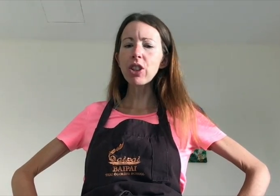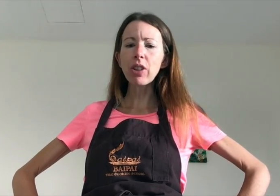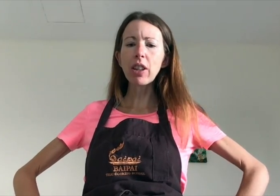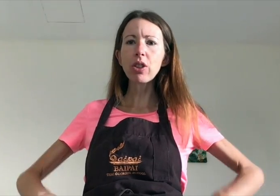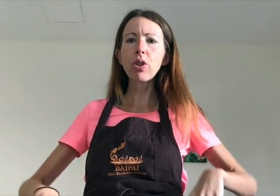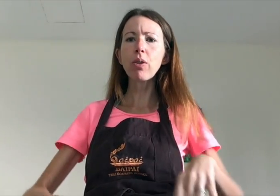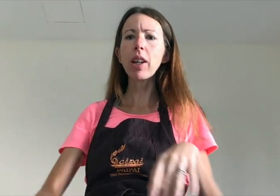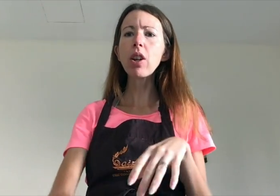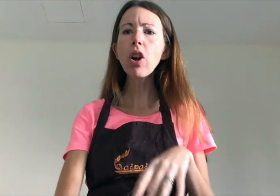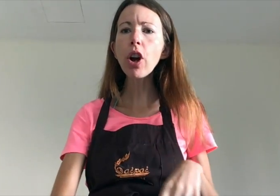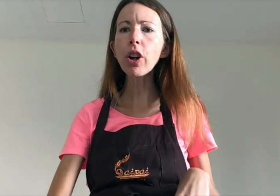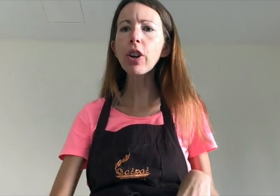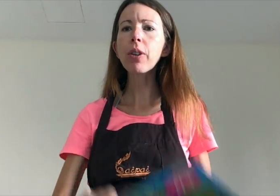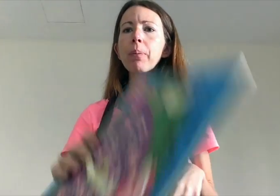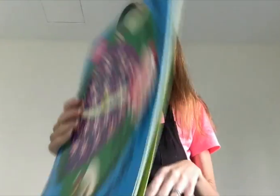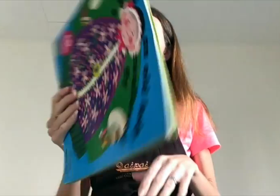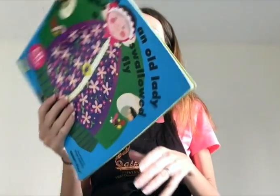strange story. Look.